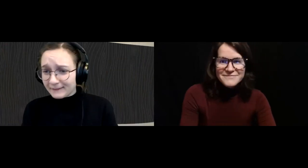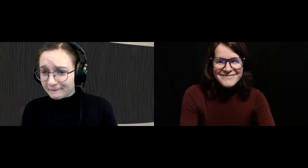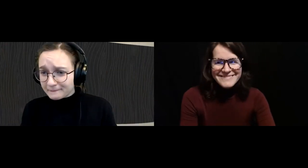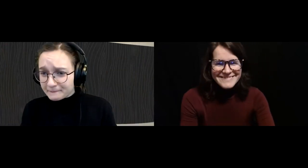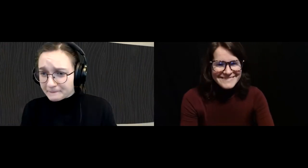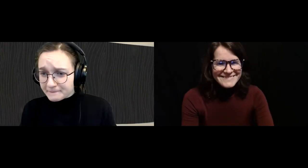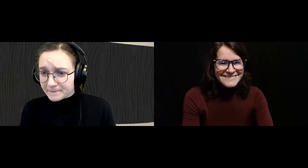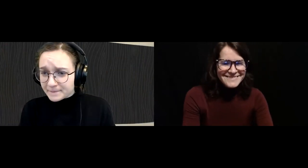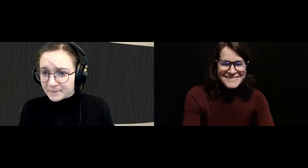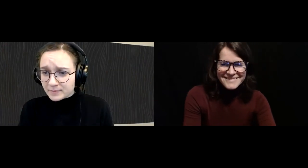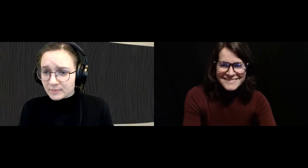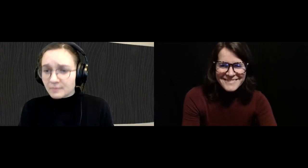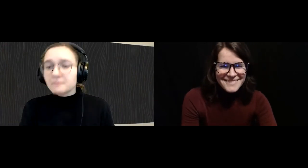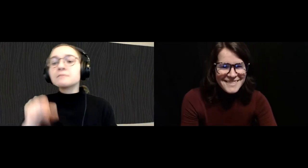other questions?